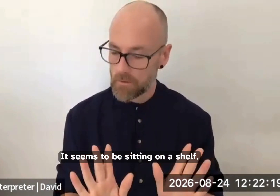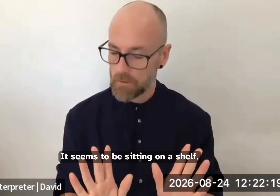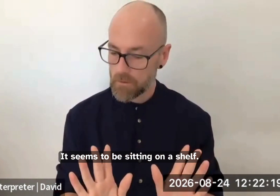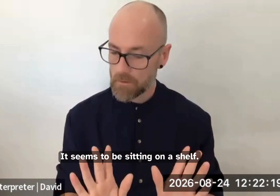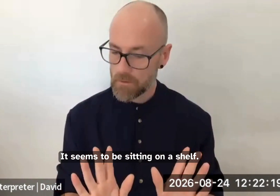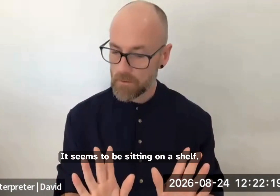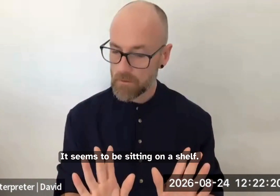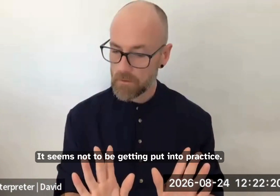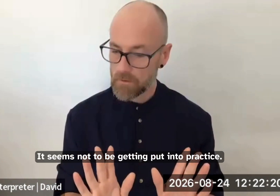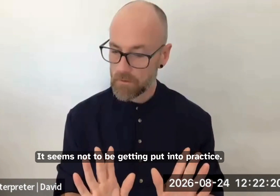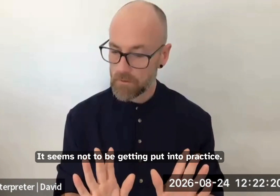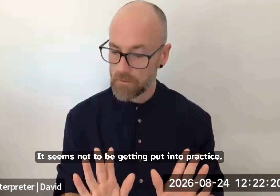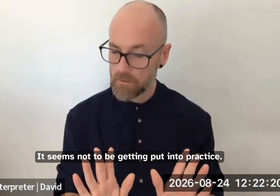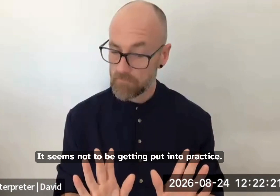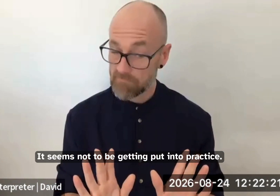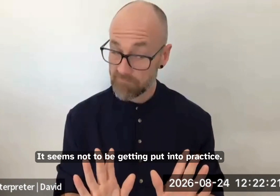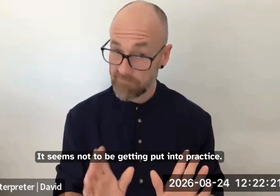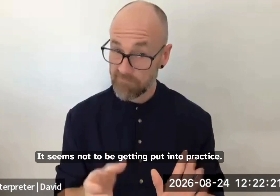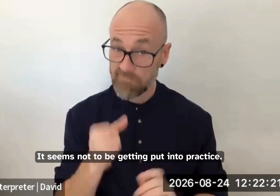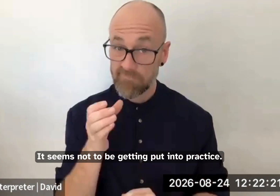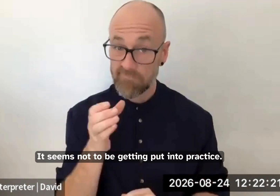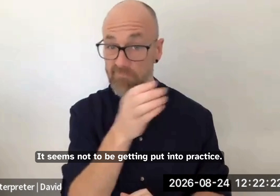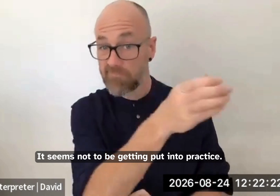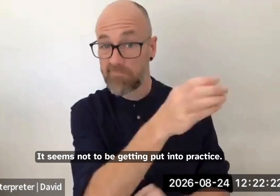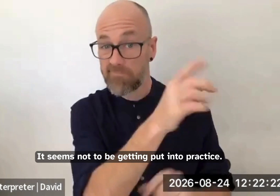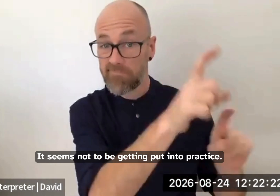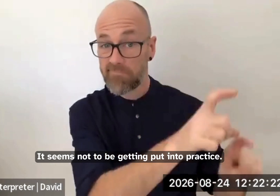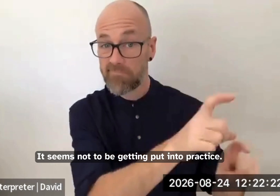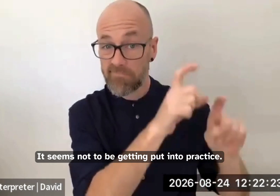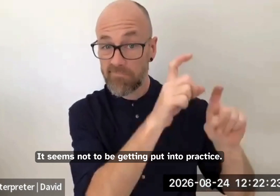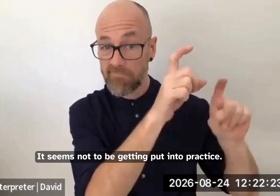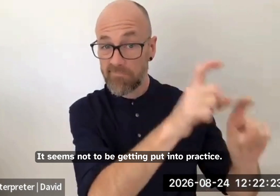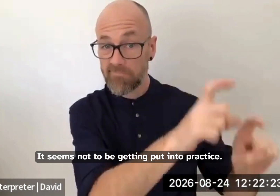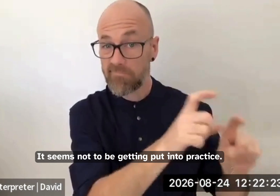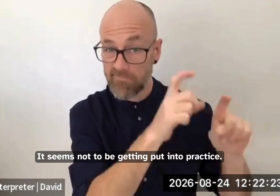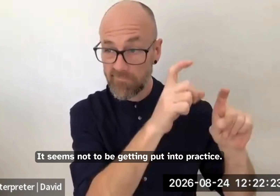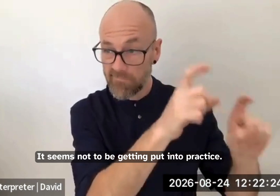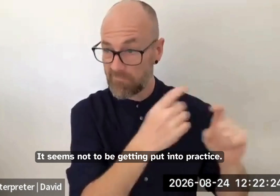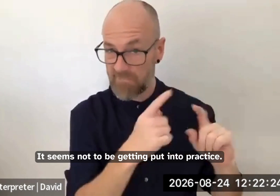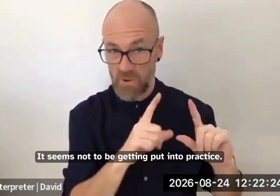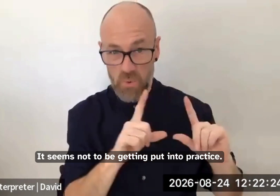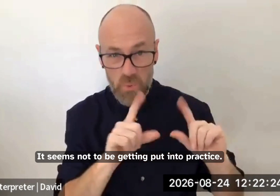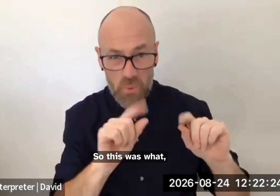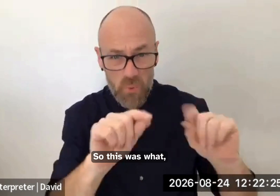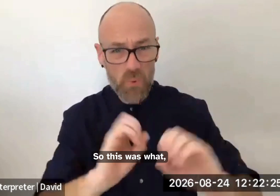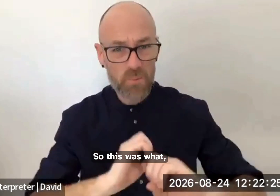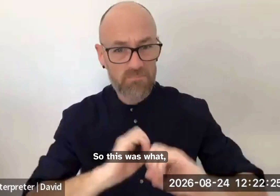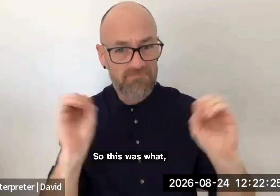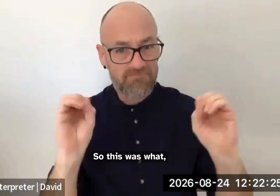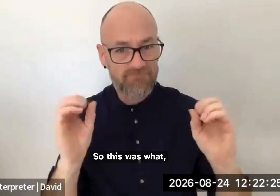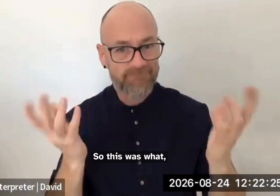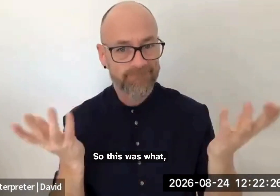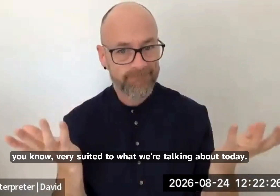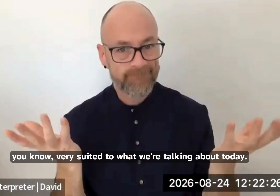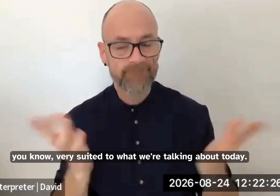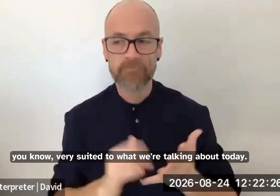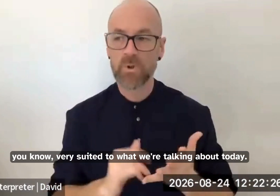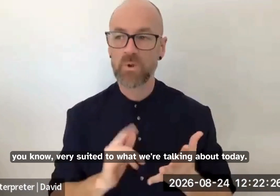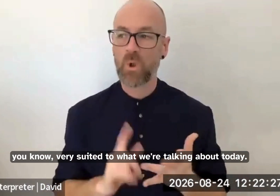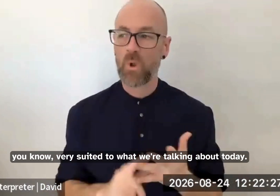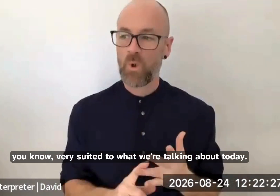seems to be sitting on a shelf. It seems not to be getting put into practice. So this was